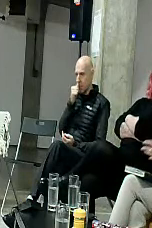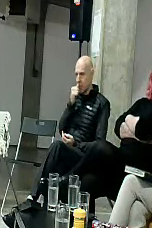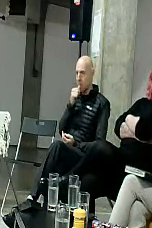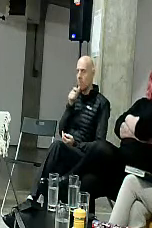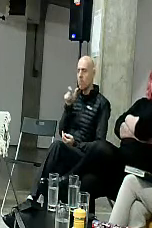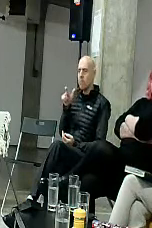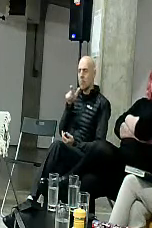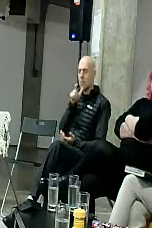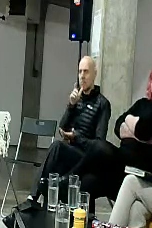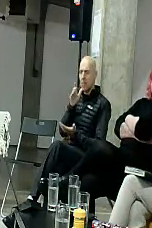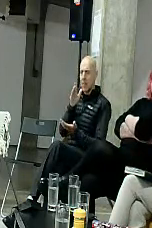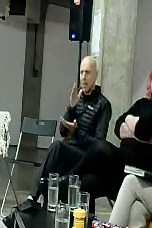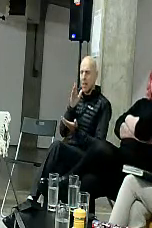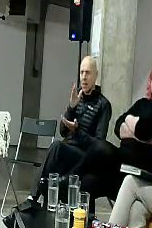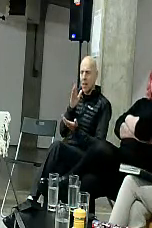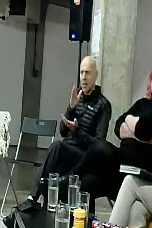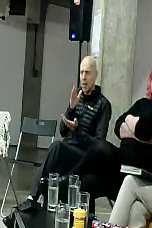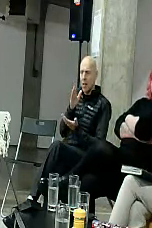beliefs and